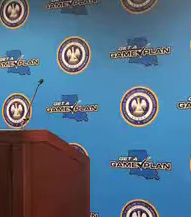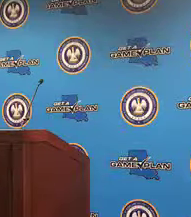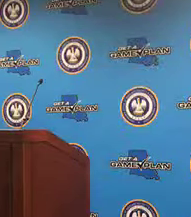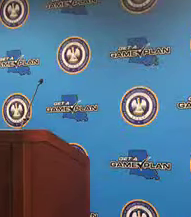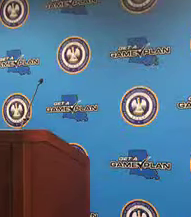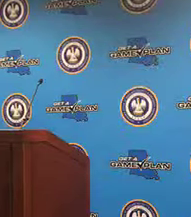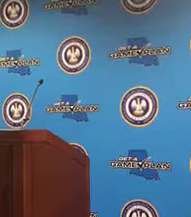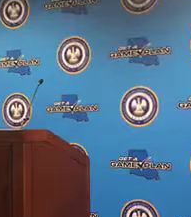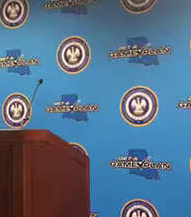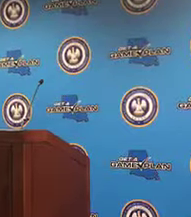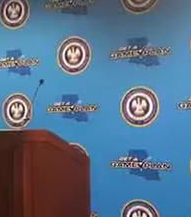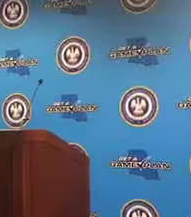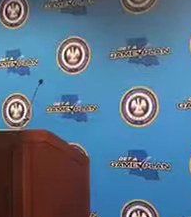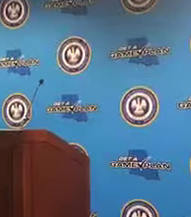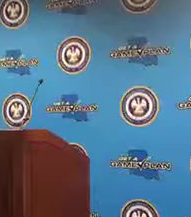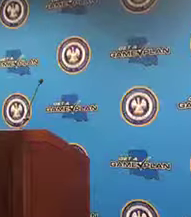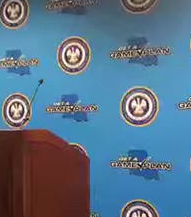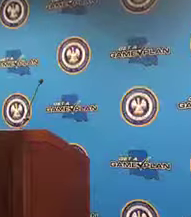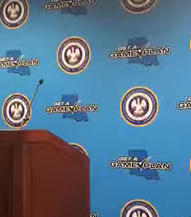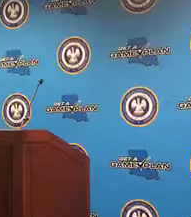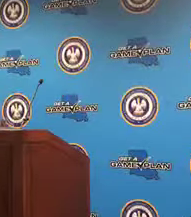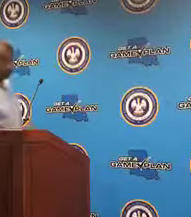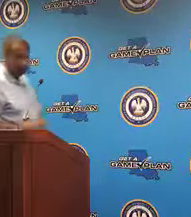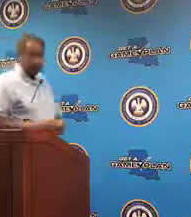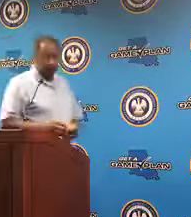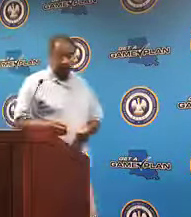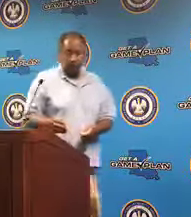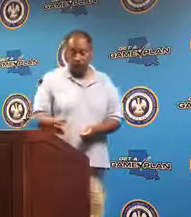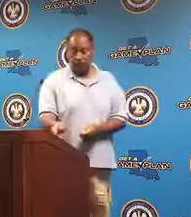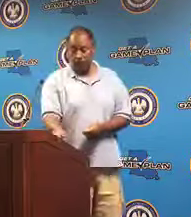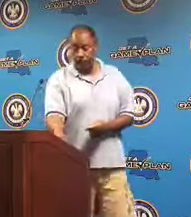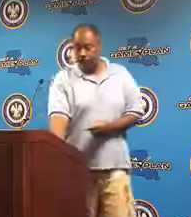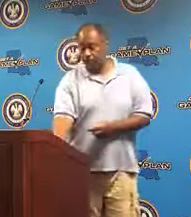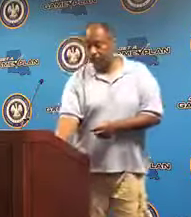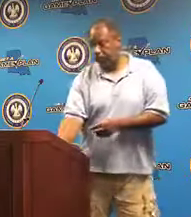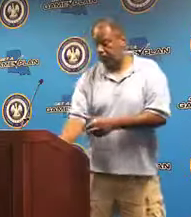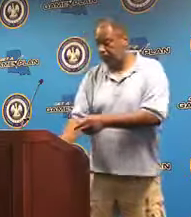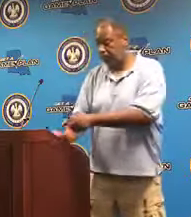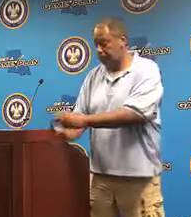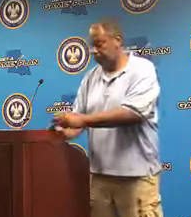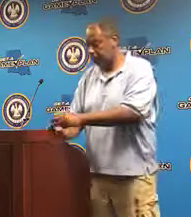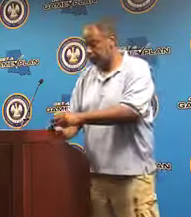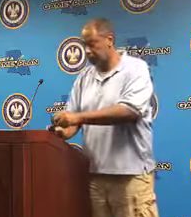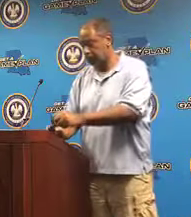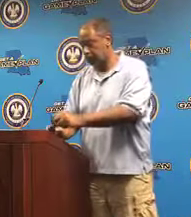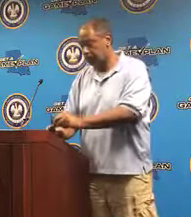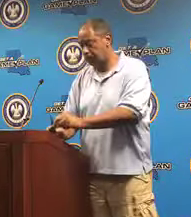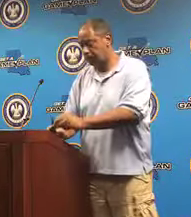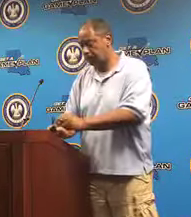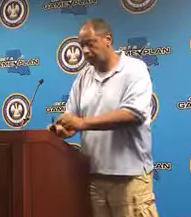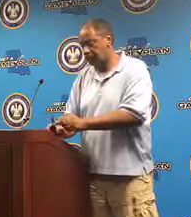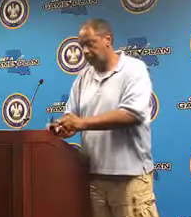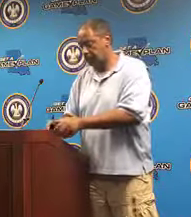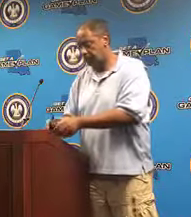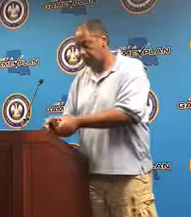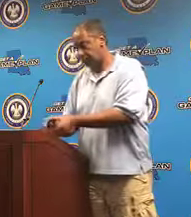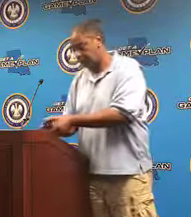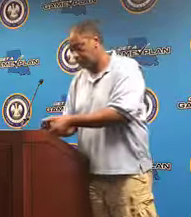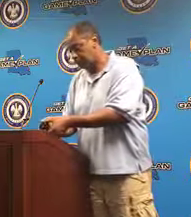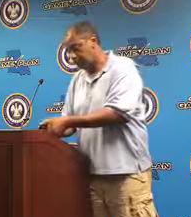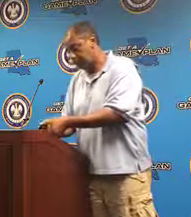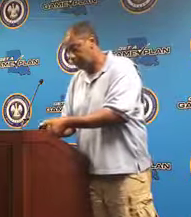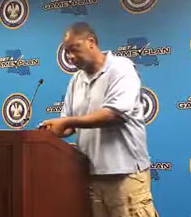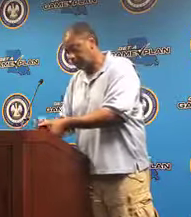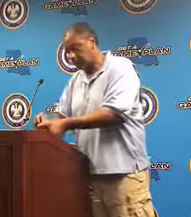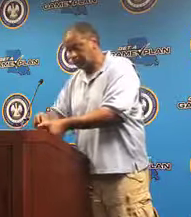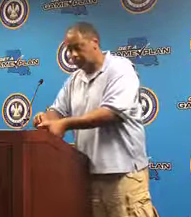I'll take a hurricane. 7.1 was crazy, but no one, nowhere. Nobody even. Well, but the 6.3 the day before, I mean, I'm getting messages from my